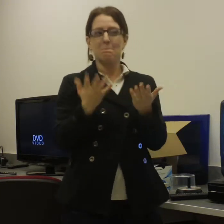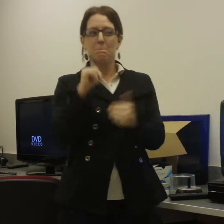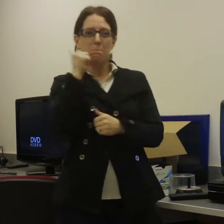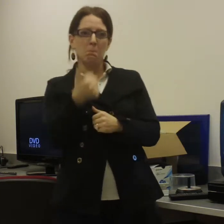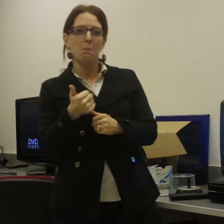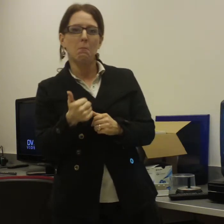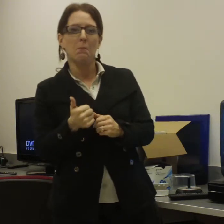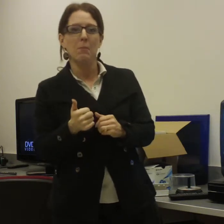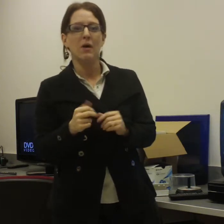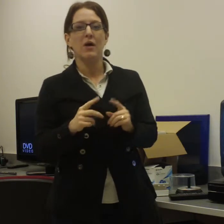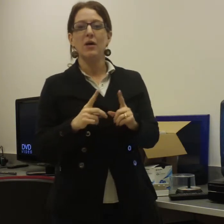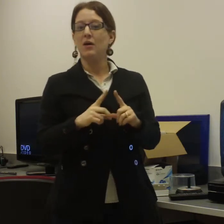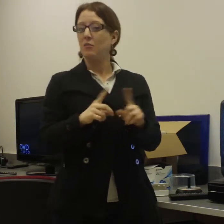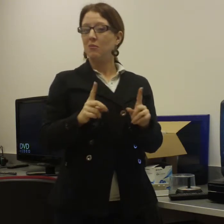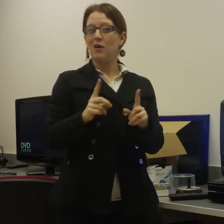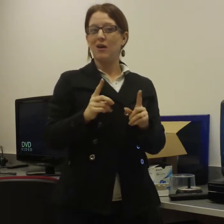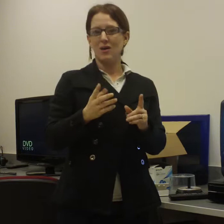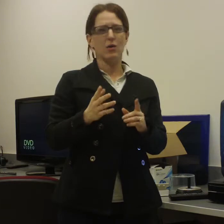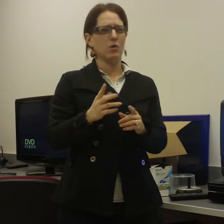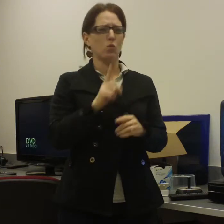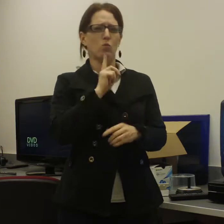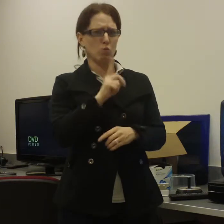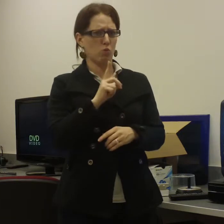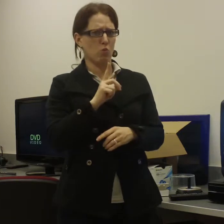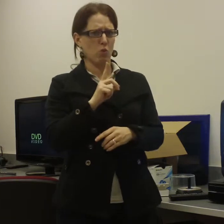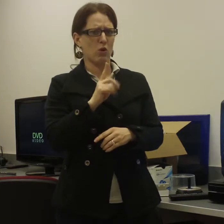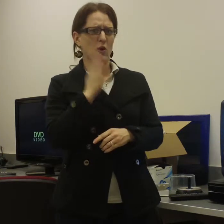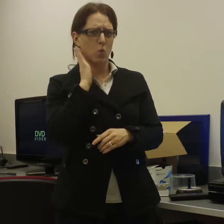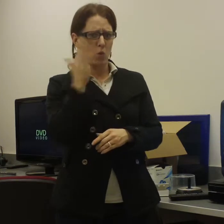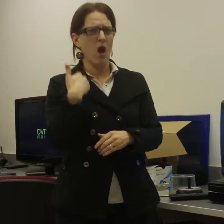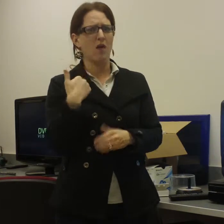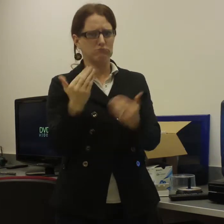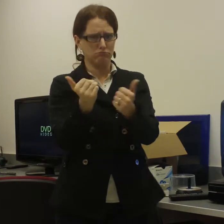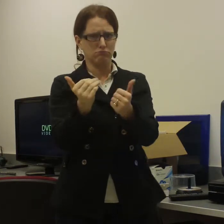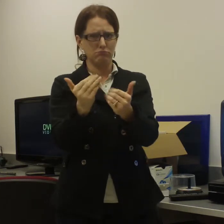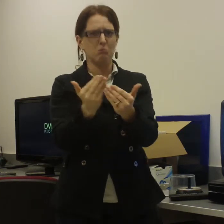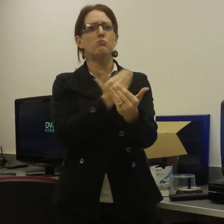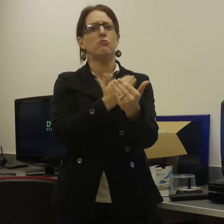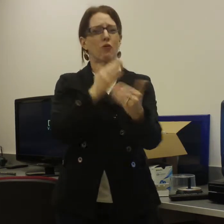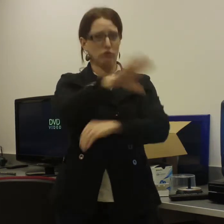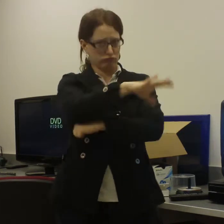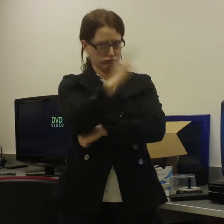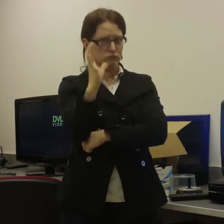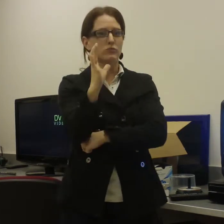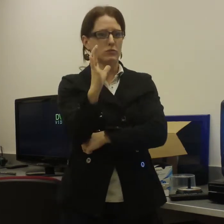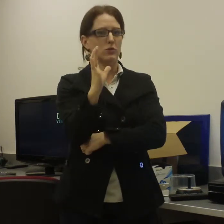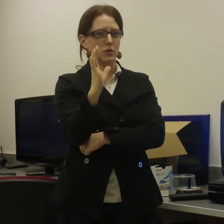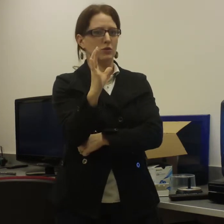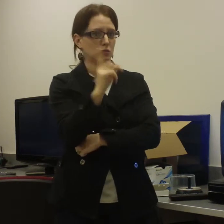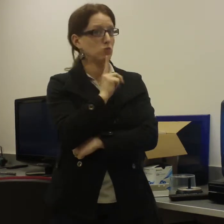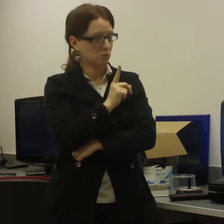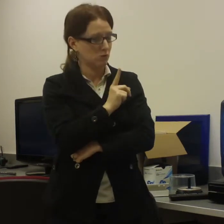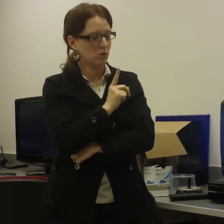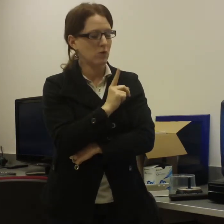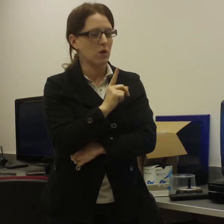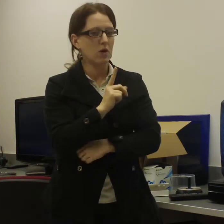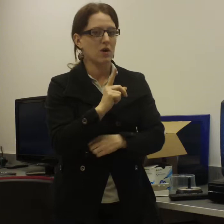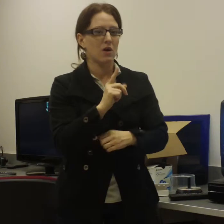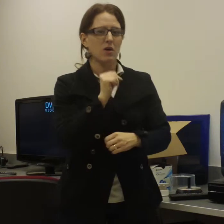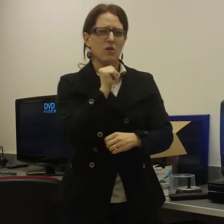you definitely should get them back before Christmas. I'll have early next week. We'll go over them then. All right, it's not as long a quiz as some of the others, so I should be able to get